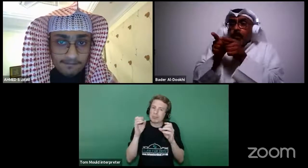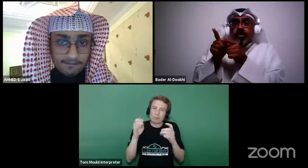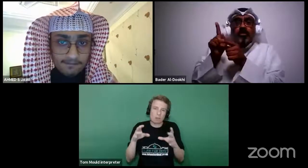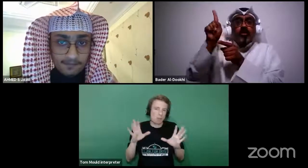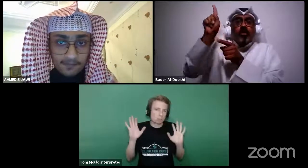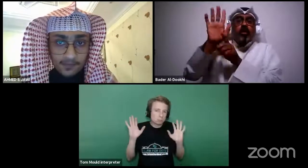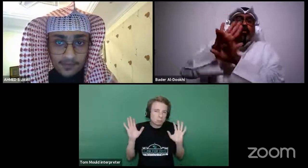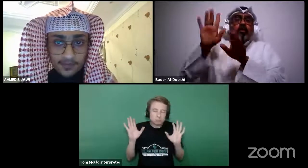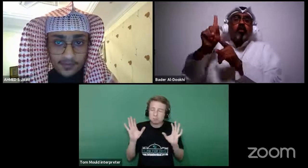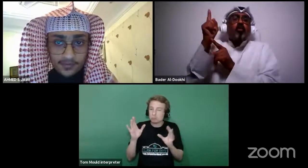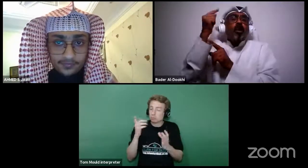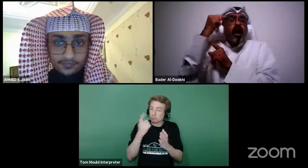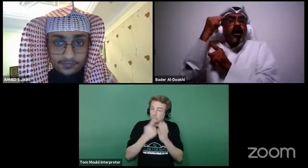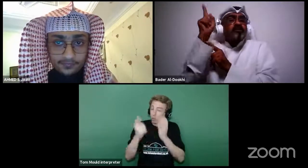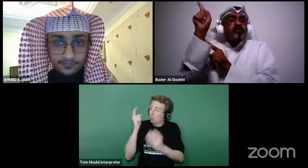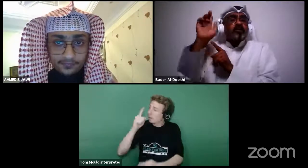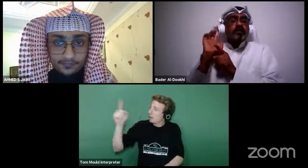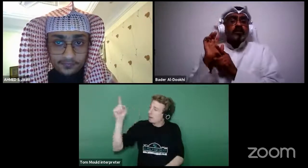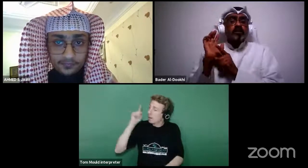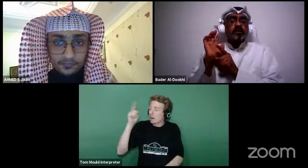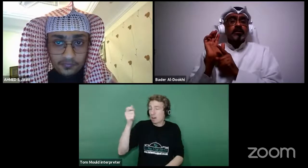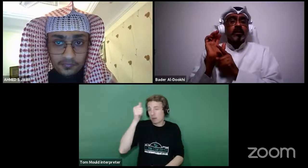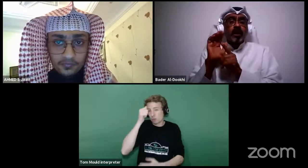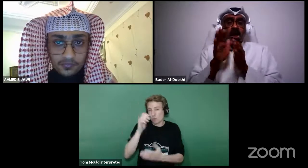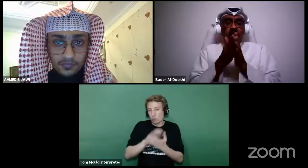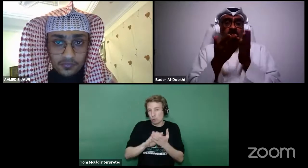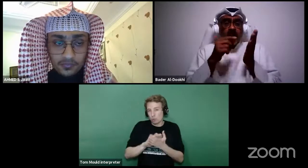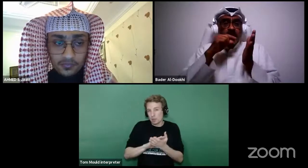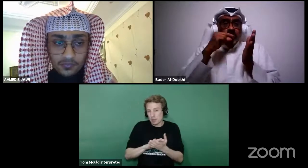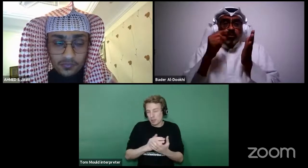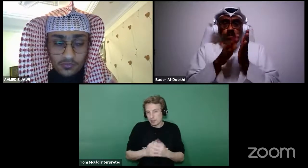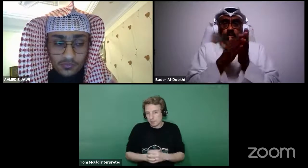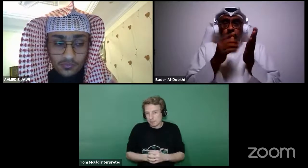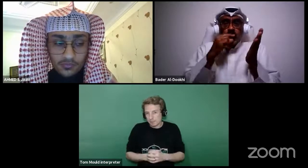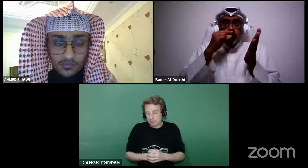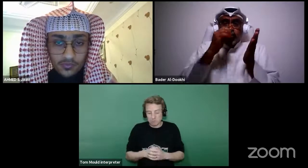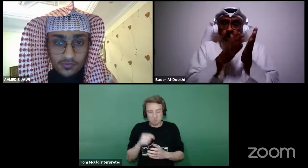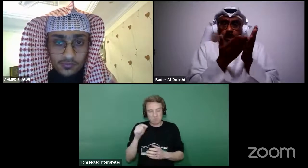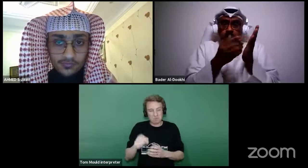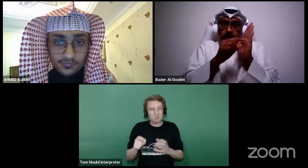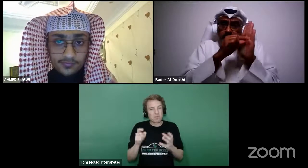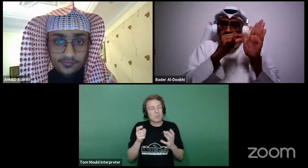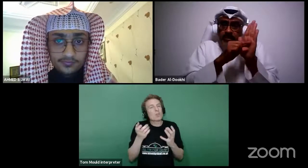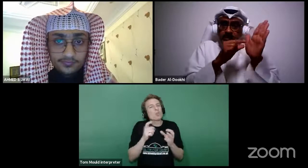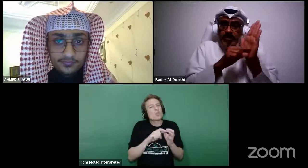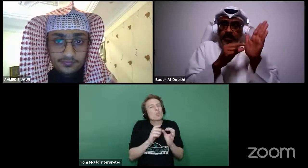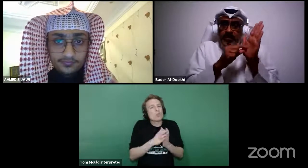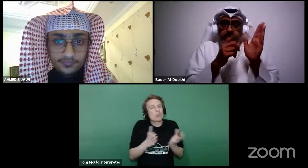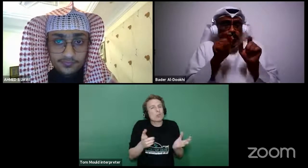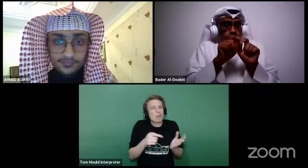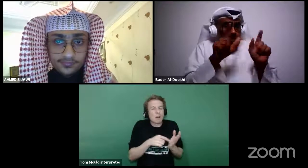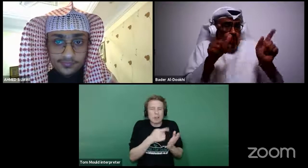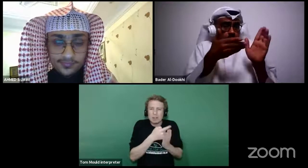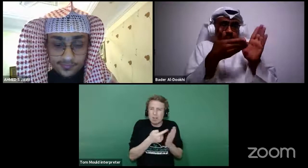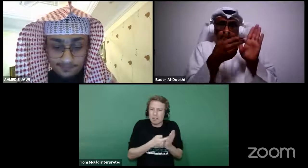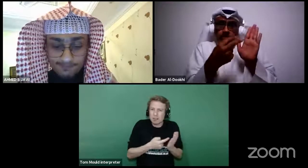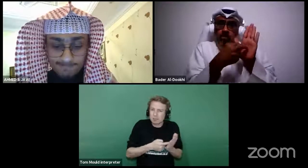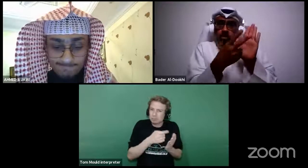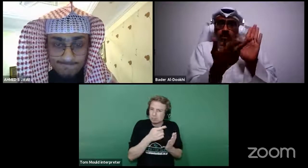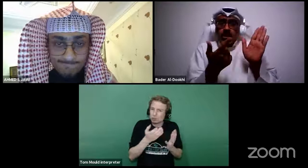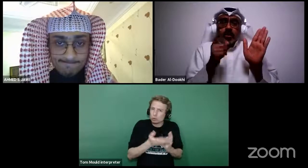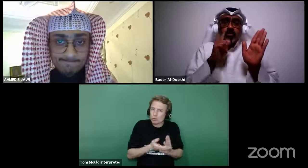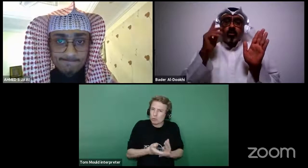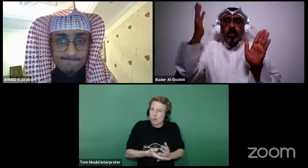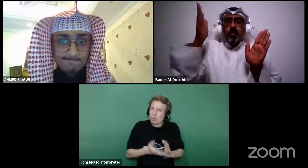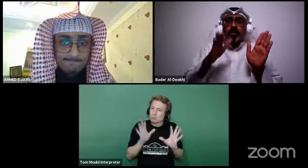meanings. These are the verses of the book, the Qur'an, and that which has been revealed to you, Muhammad, peace and blessings